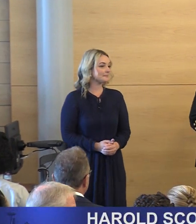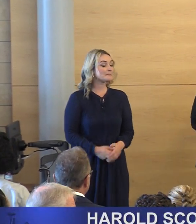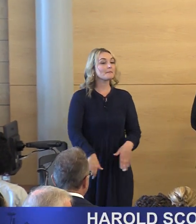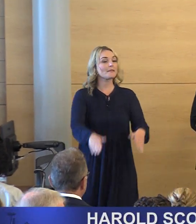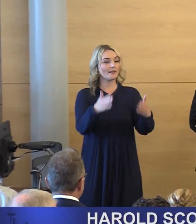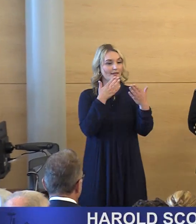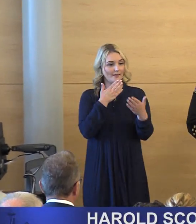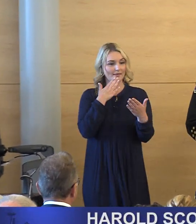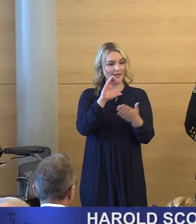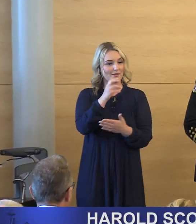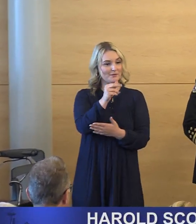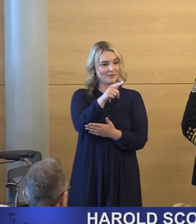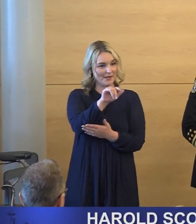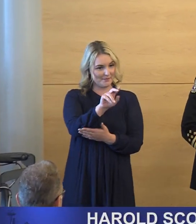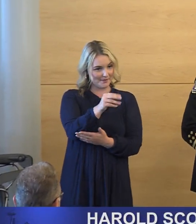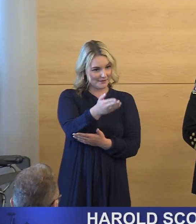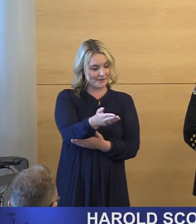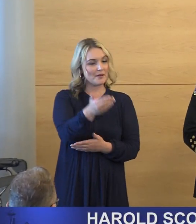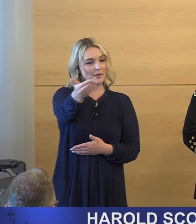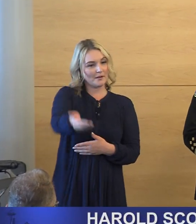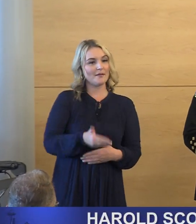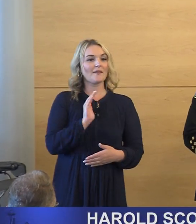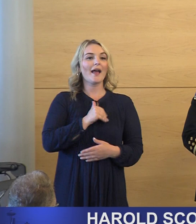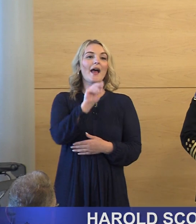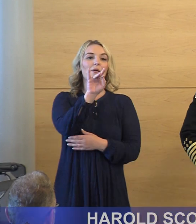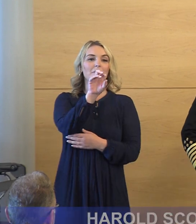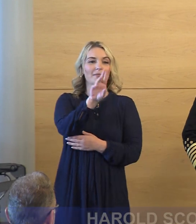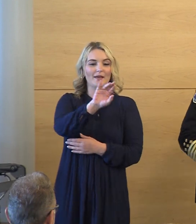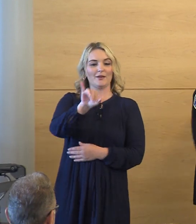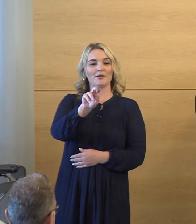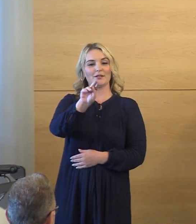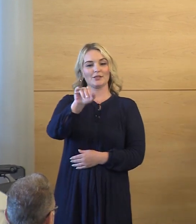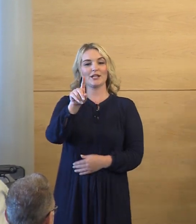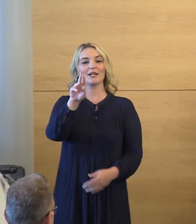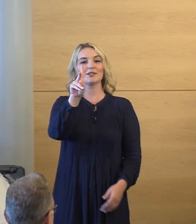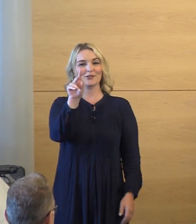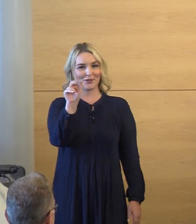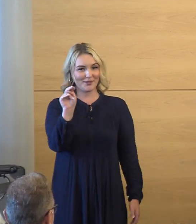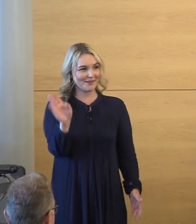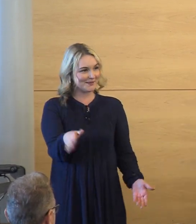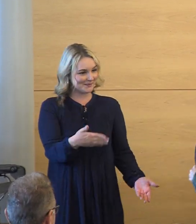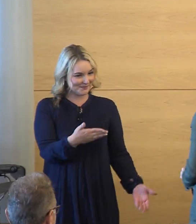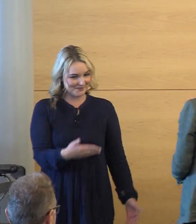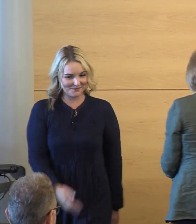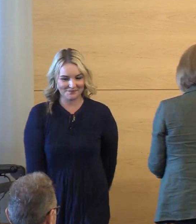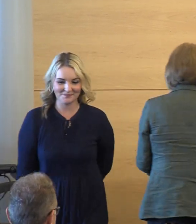Thank you, Chaplain. Now I'd like to invite up our great mayor, Mayor Jenny Durkin.